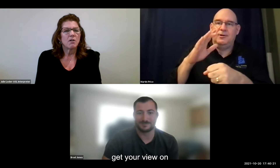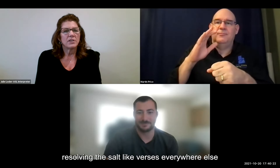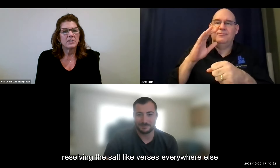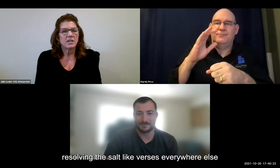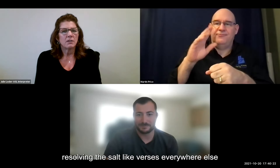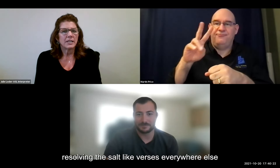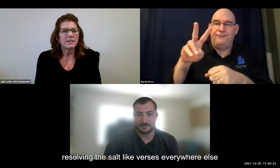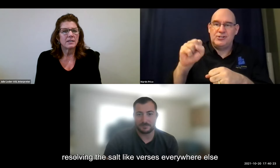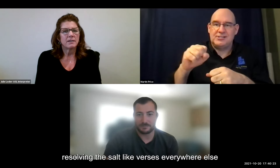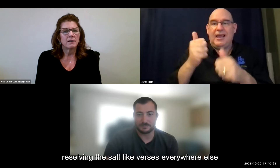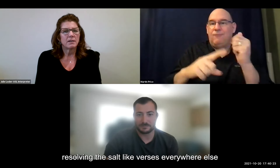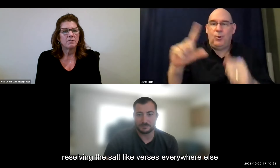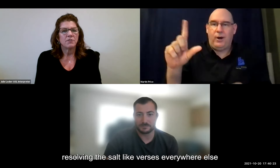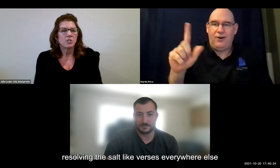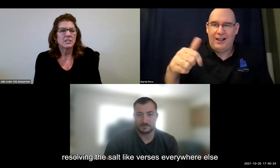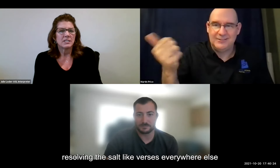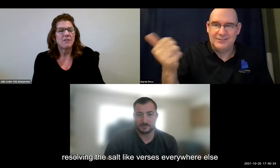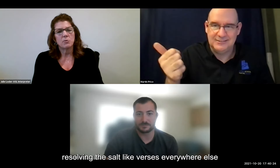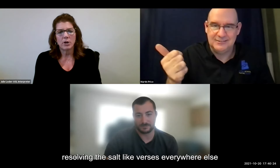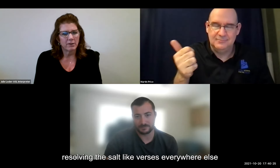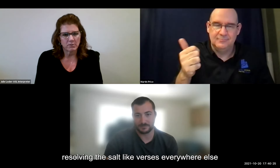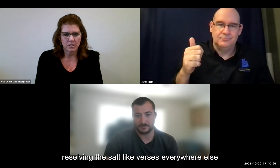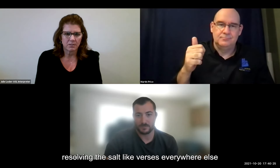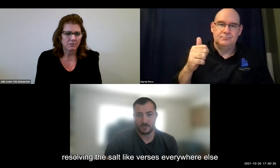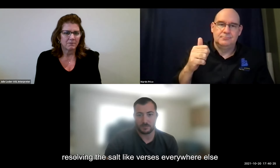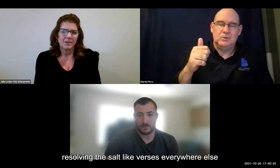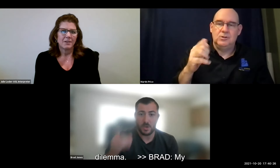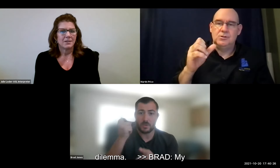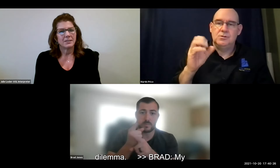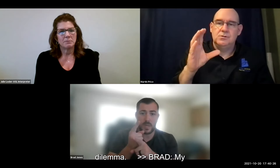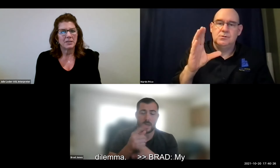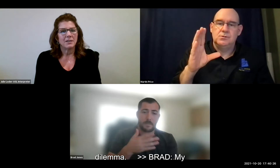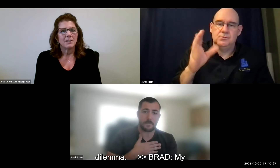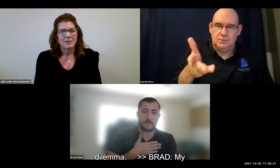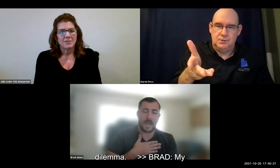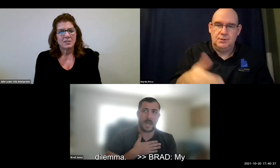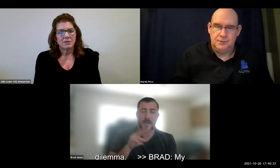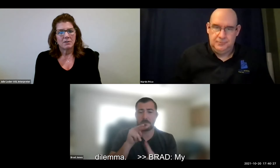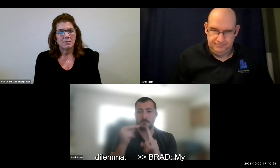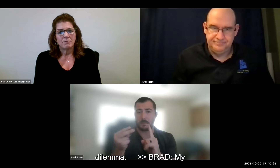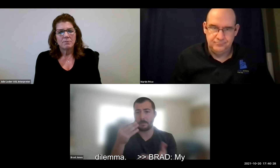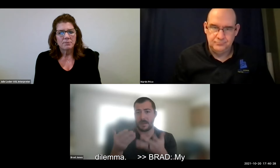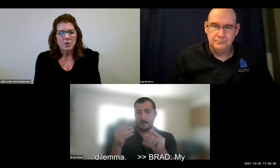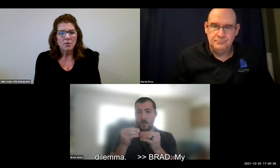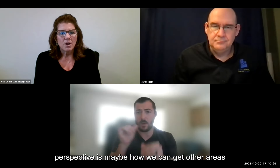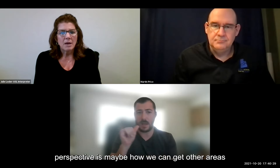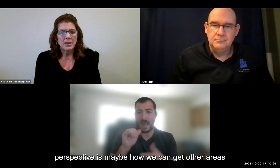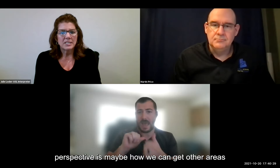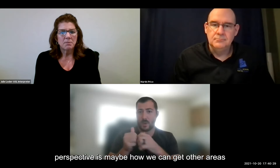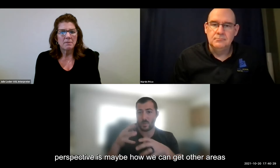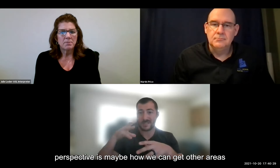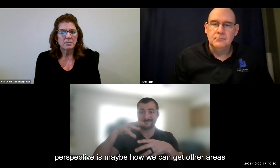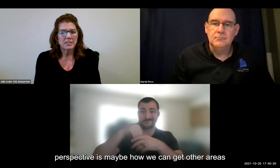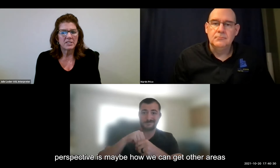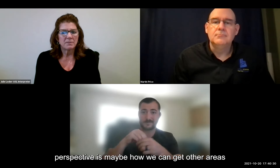on resolving the Salt Lake versus everywhere else dilemma. So, and Brad